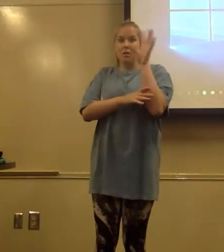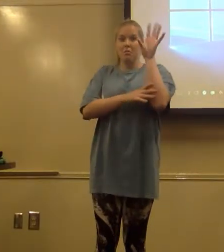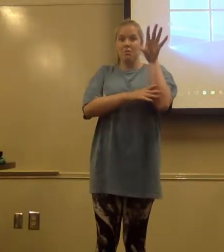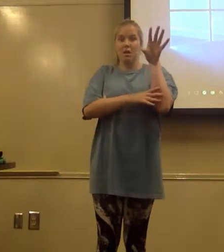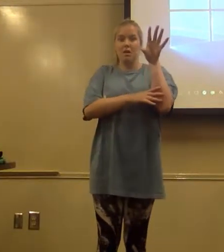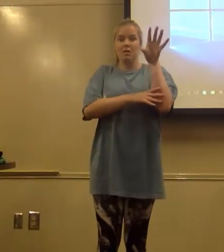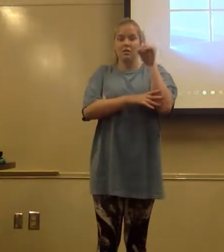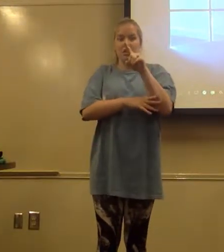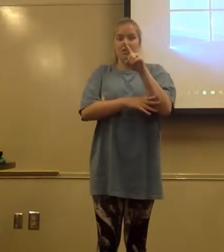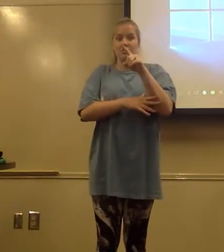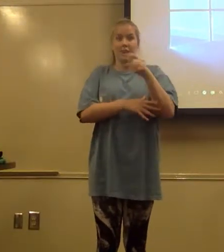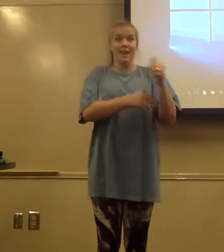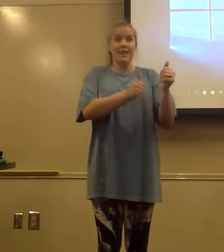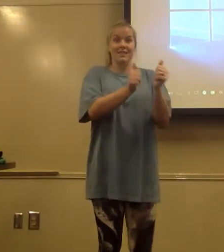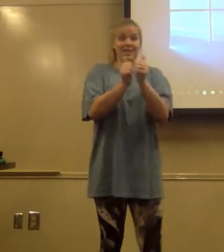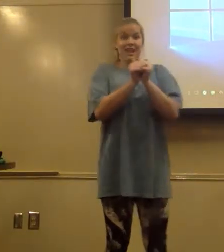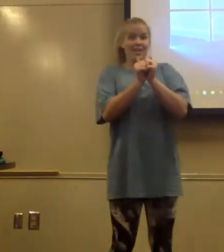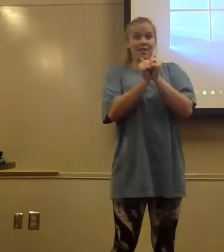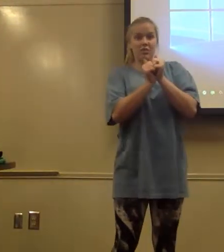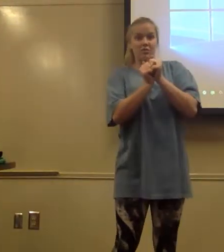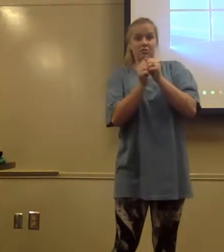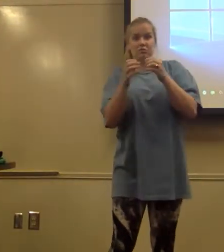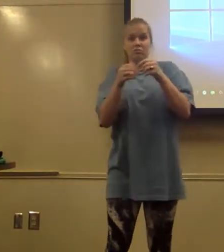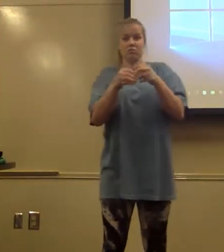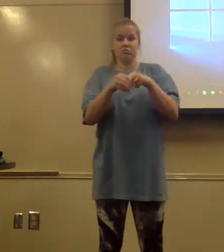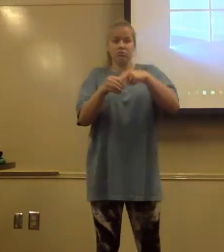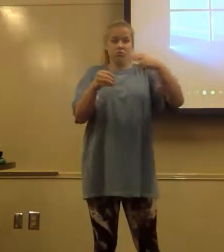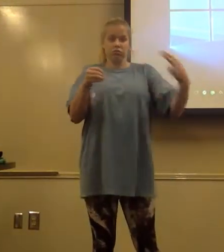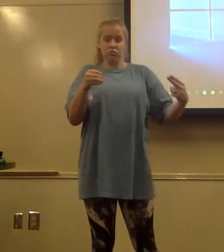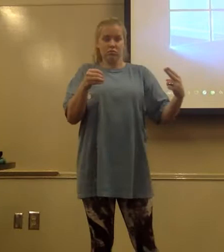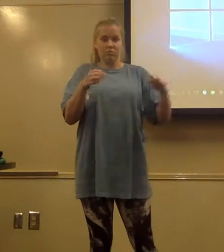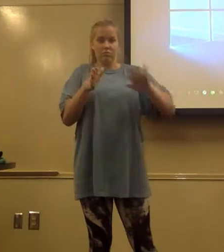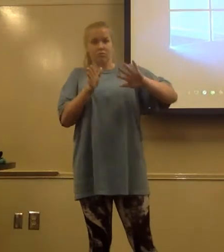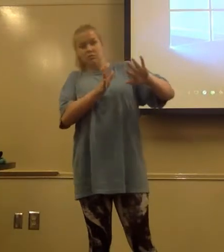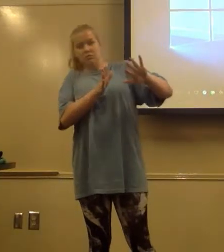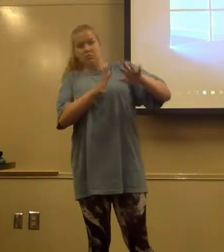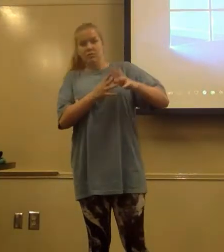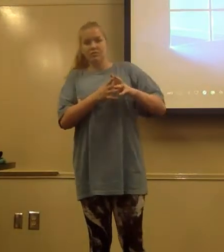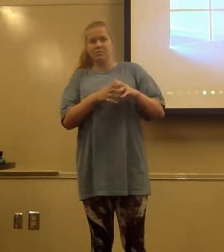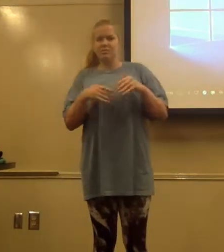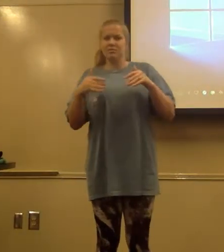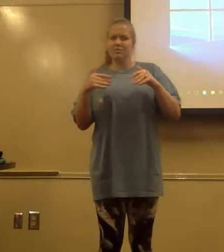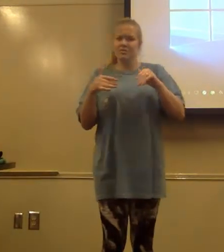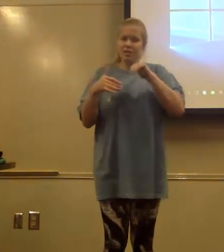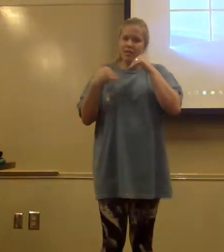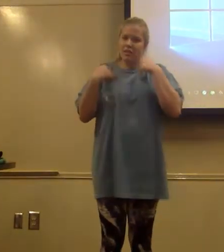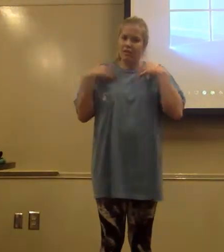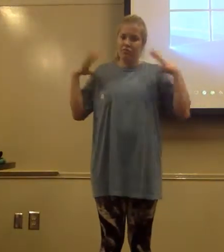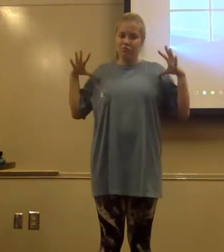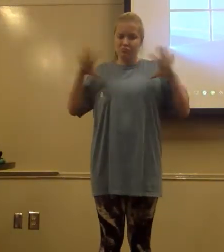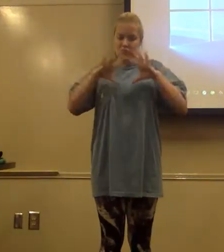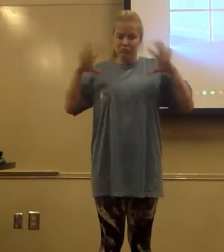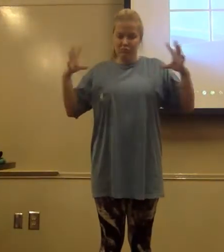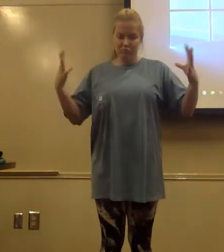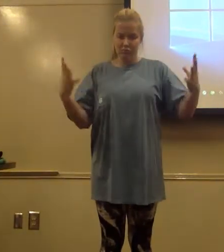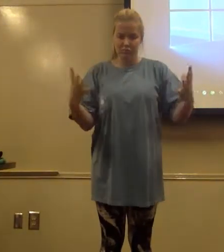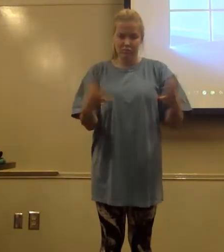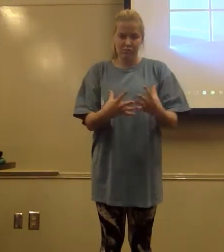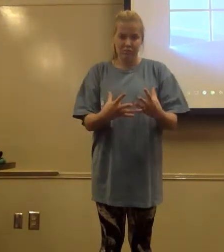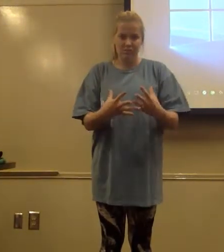minute. But also what he said was there aren't any large randomised control trials. He said, Dr. Dean Ornish, show me the large randomised... Why